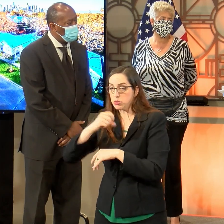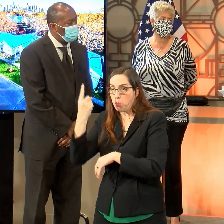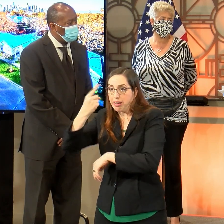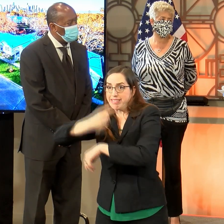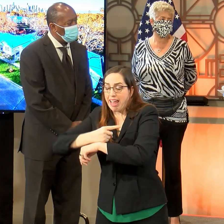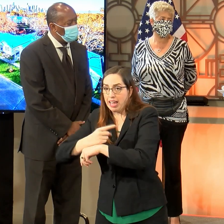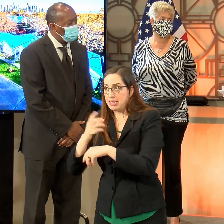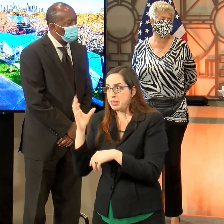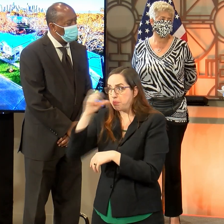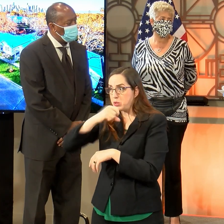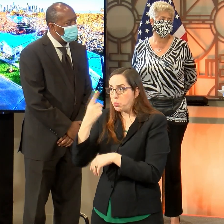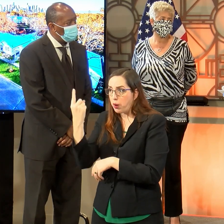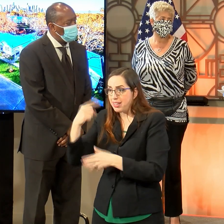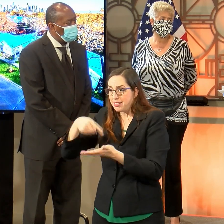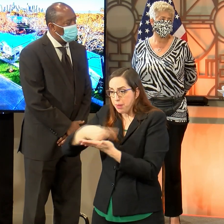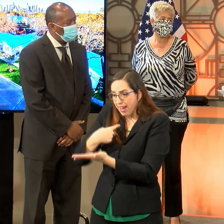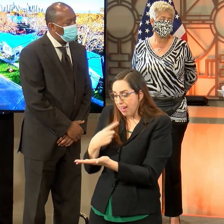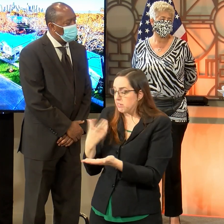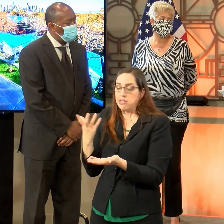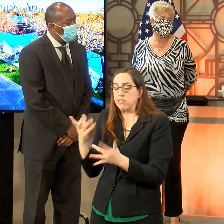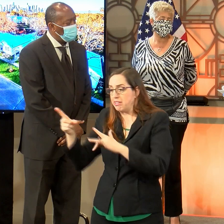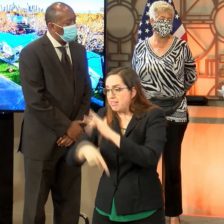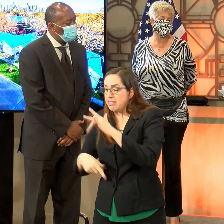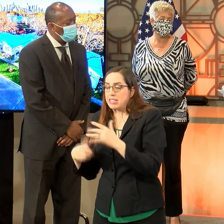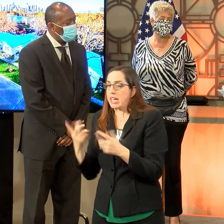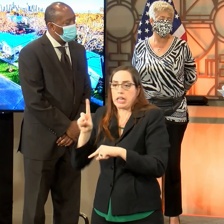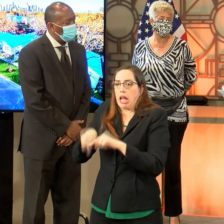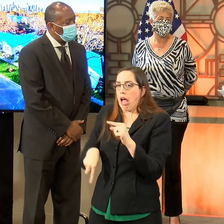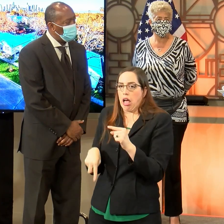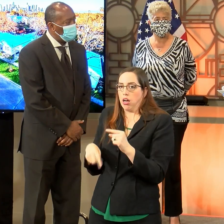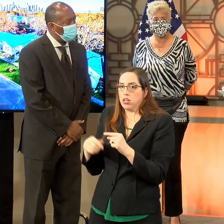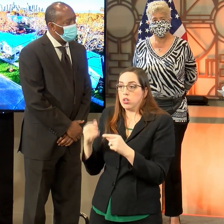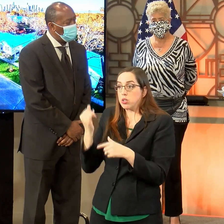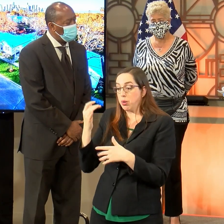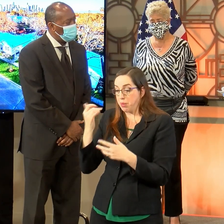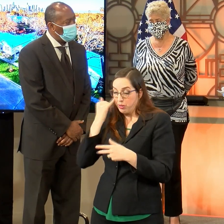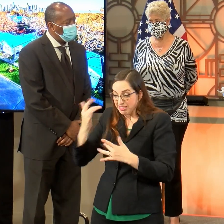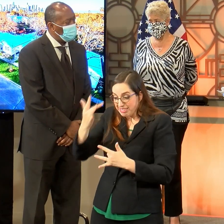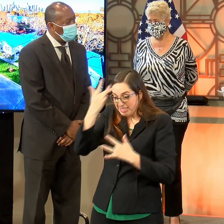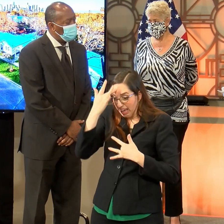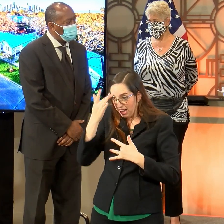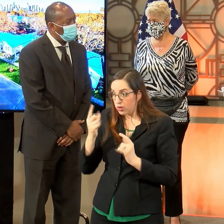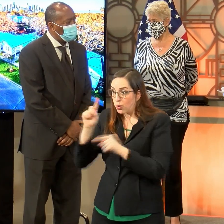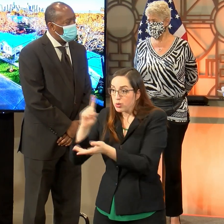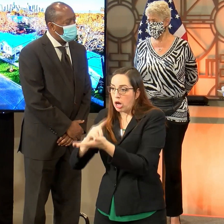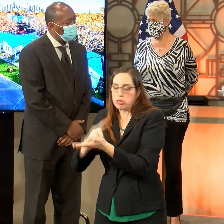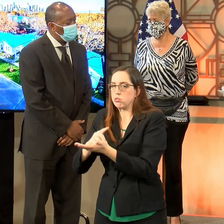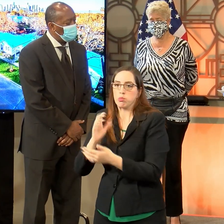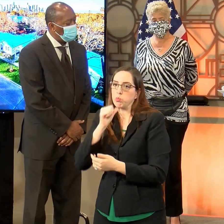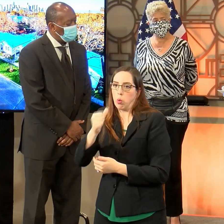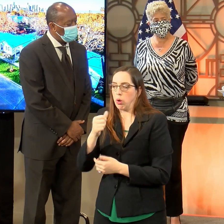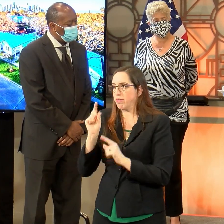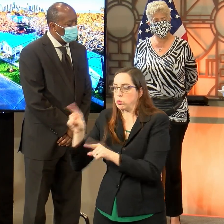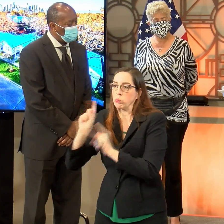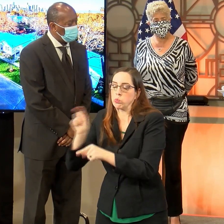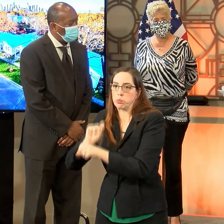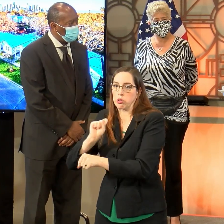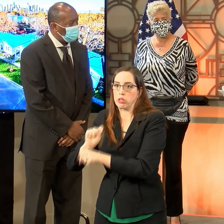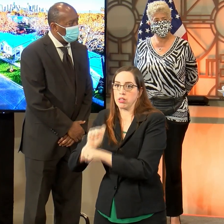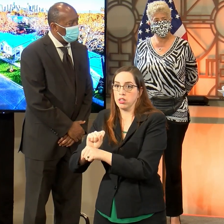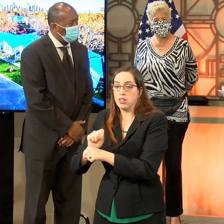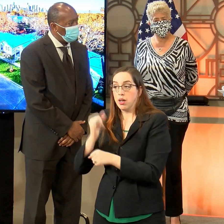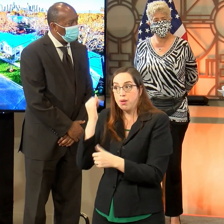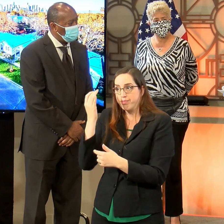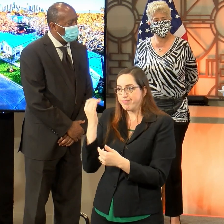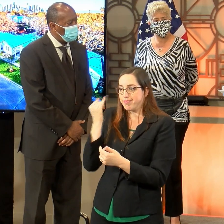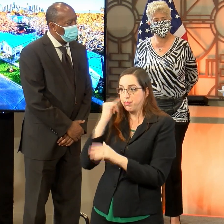wages because of illness and are less likely to seek medical care for themselves and their families than workers who have paid sick